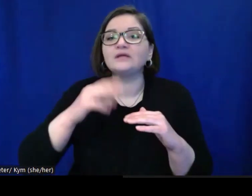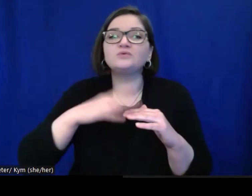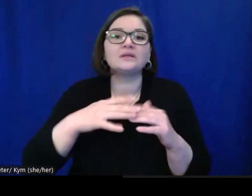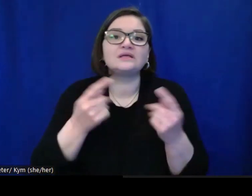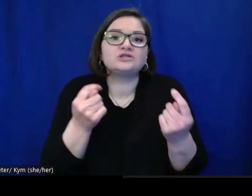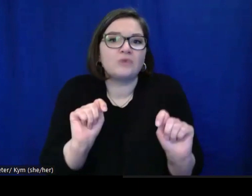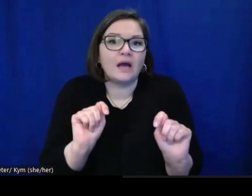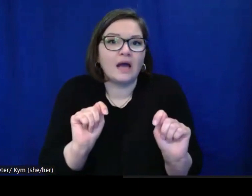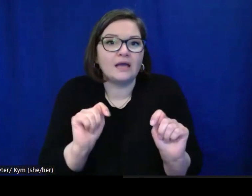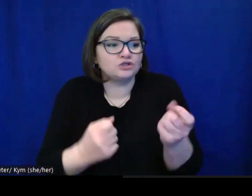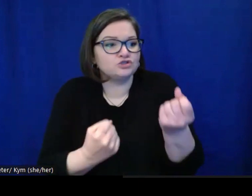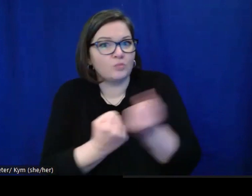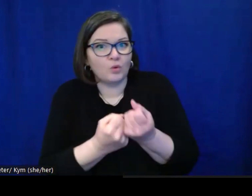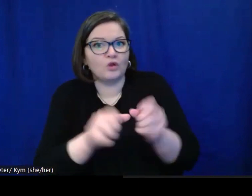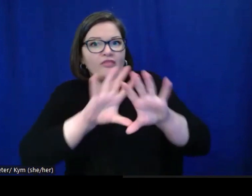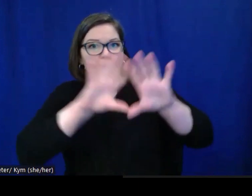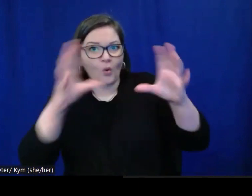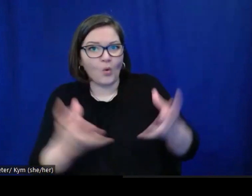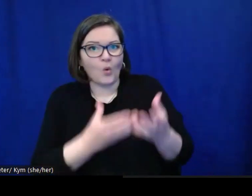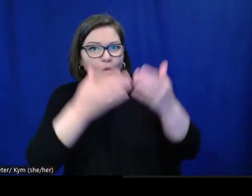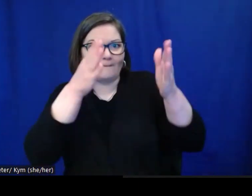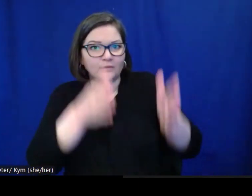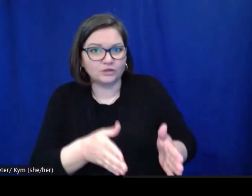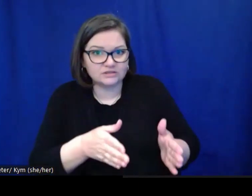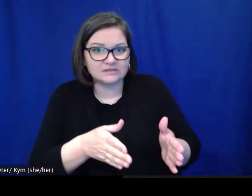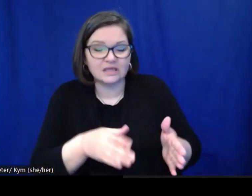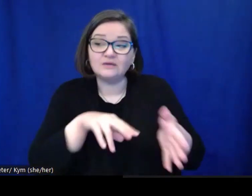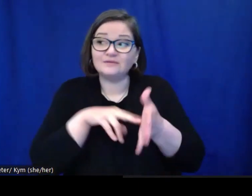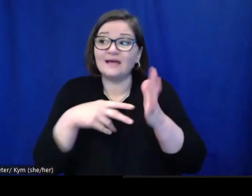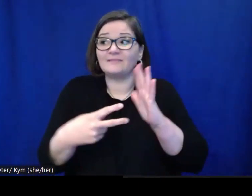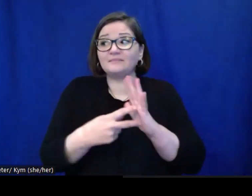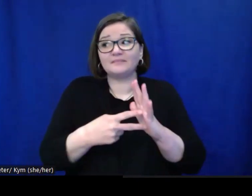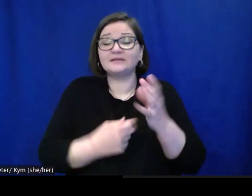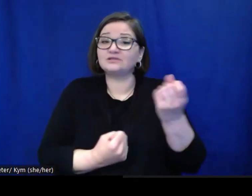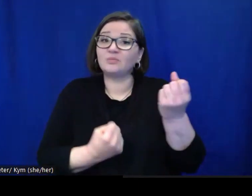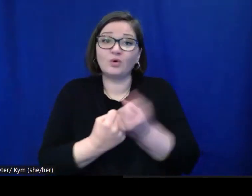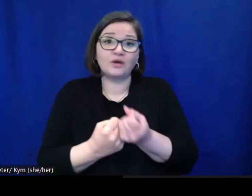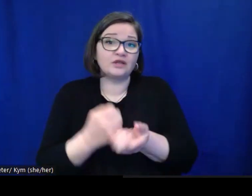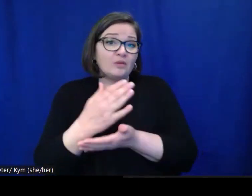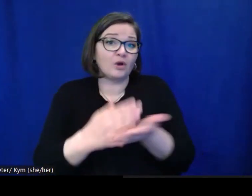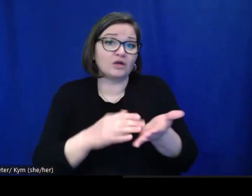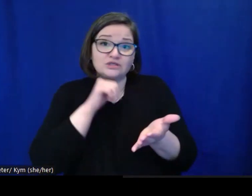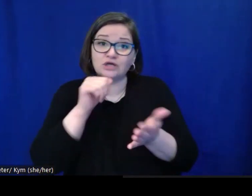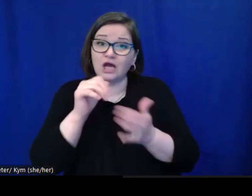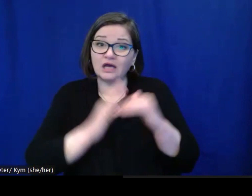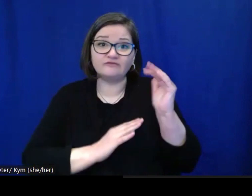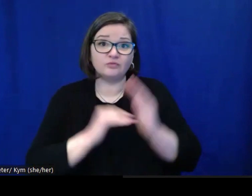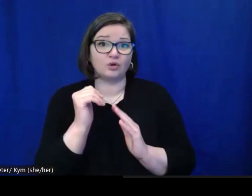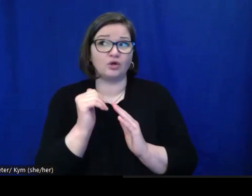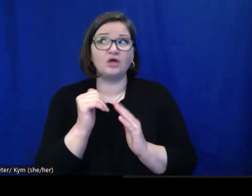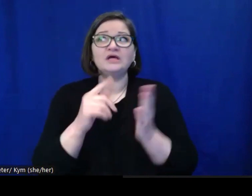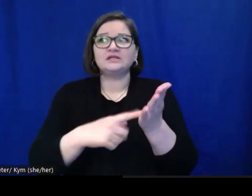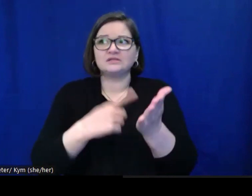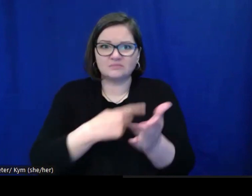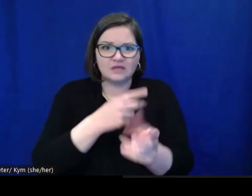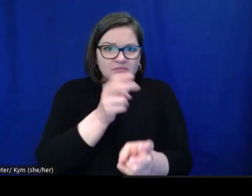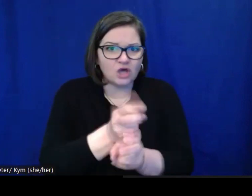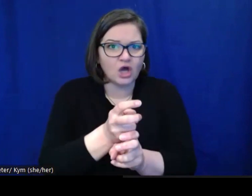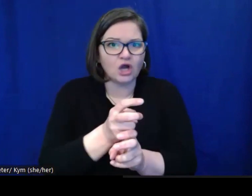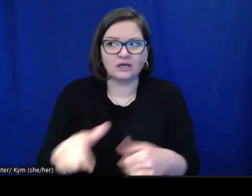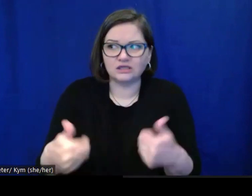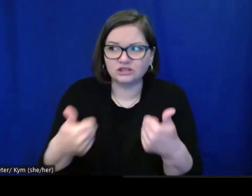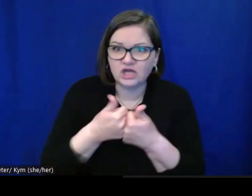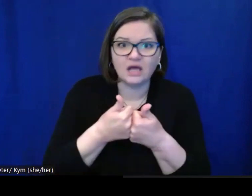to support the whole human. And that means supporting the parts that are uncomfortable, that are sometimes hard, that are